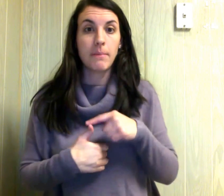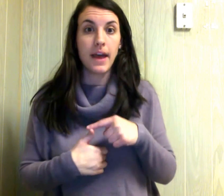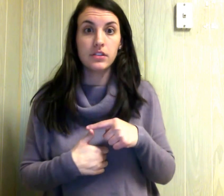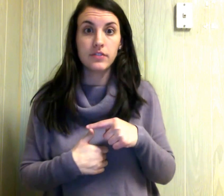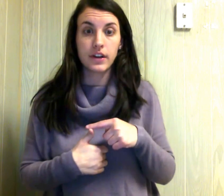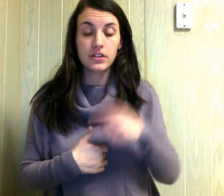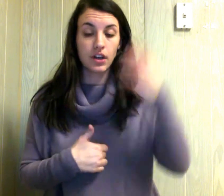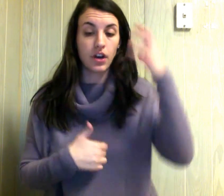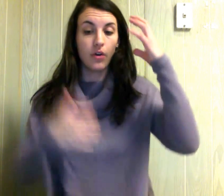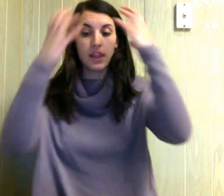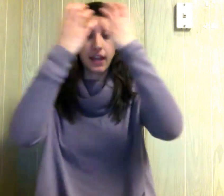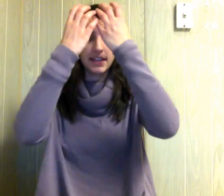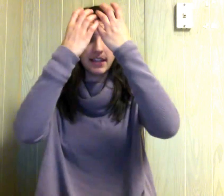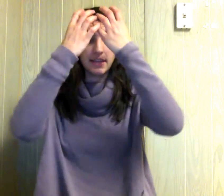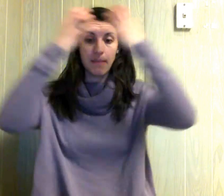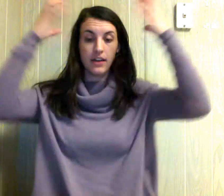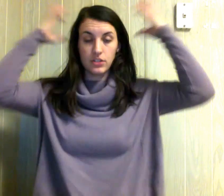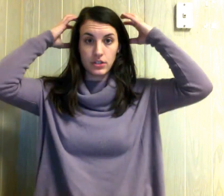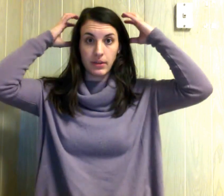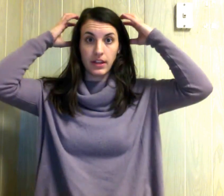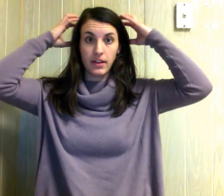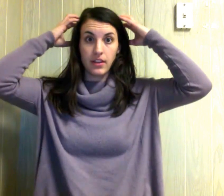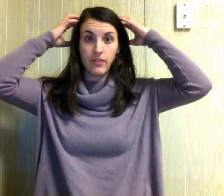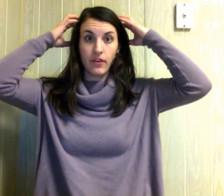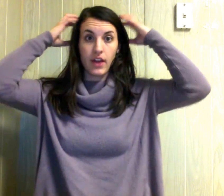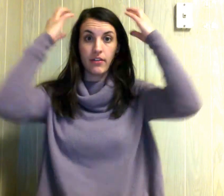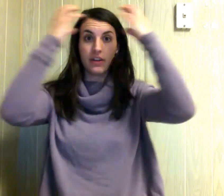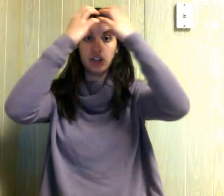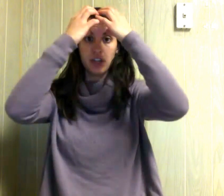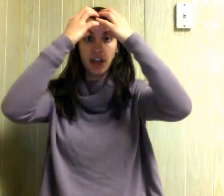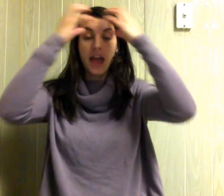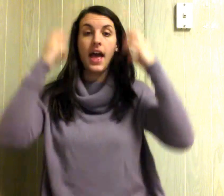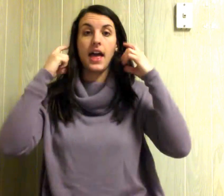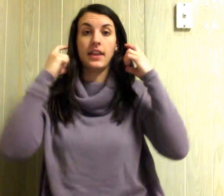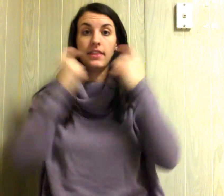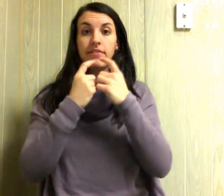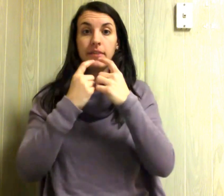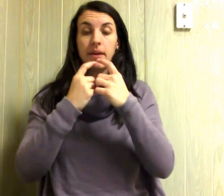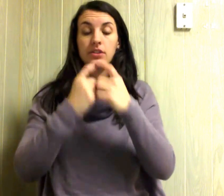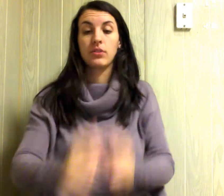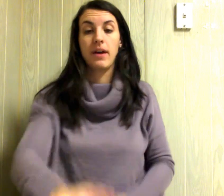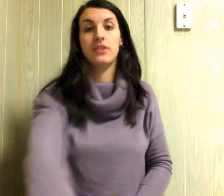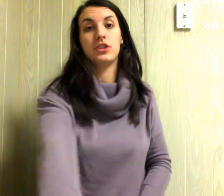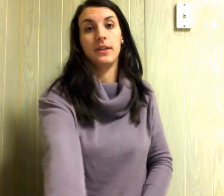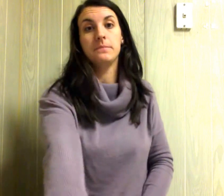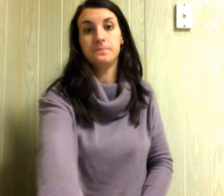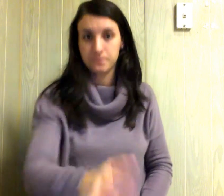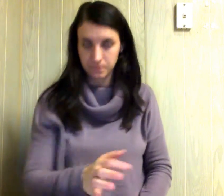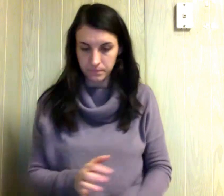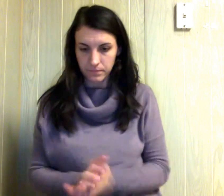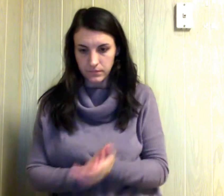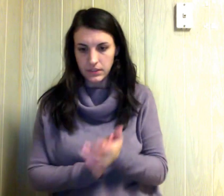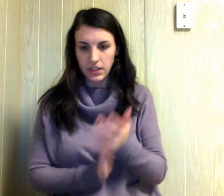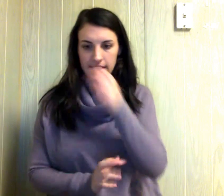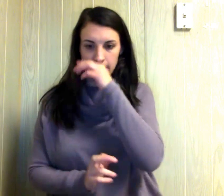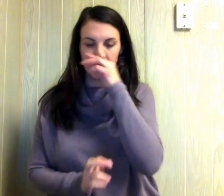males first. So, like I said, the males are typically in the forehead region, and the females are by the chin. Okay, so the males,